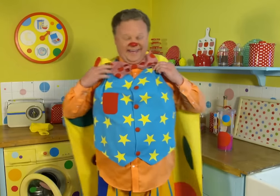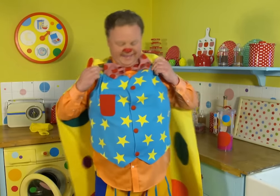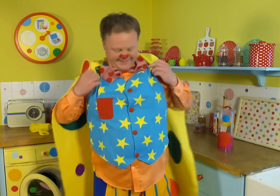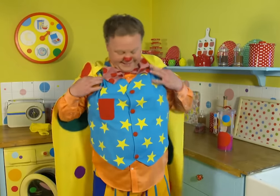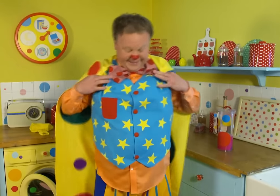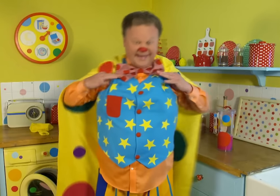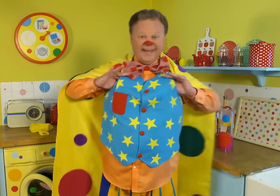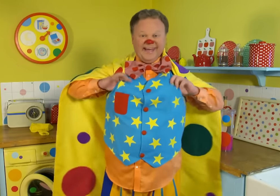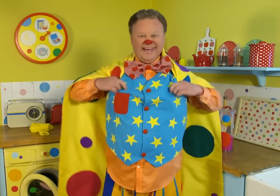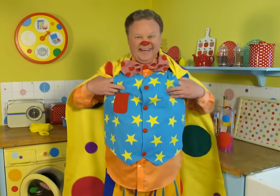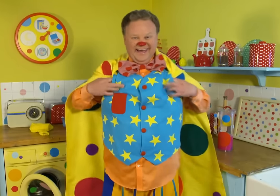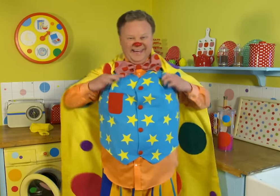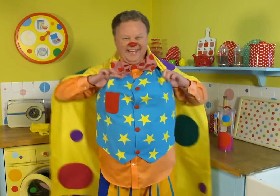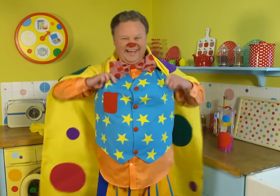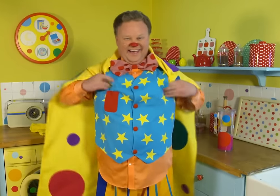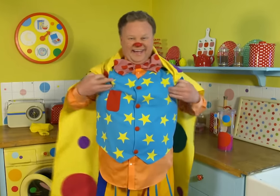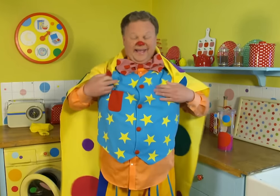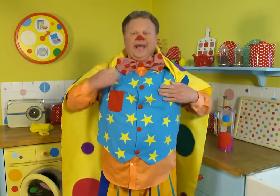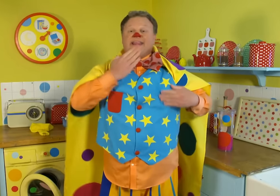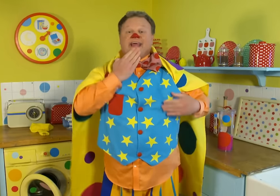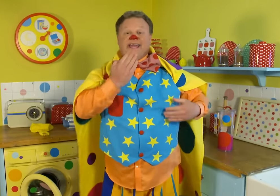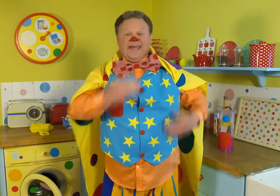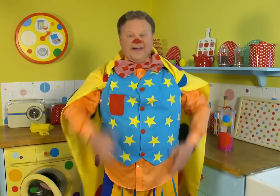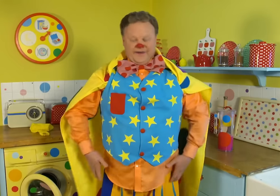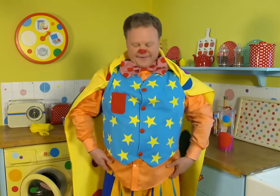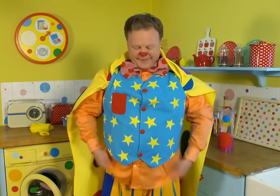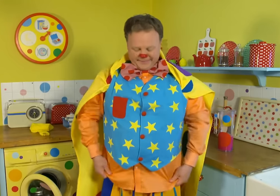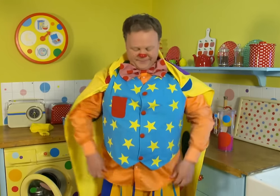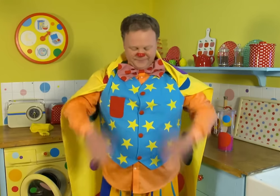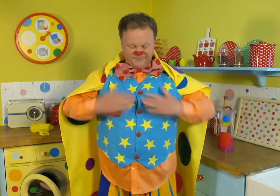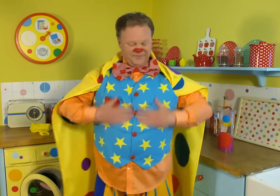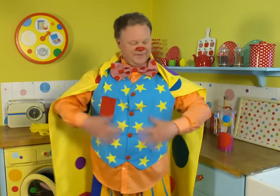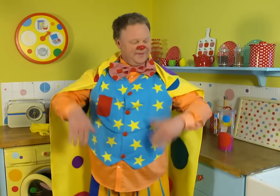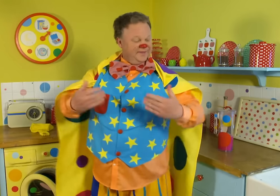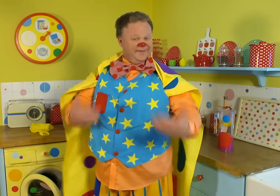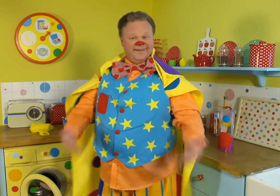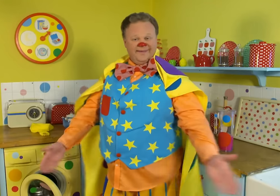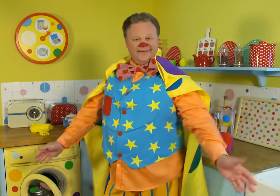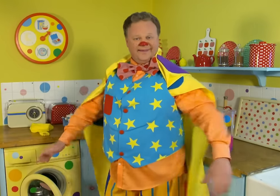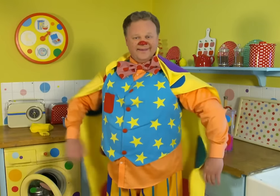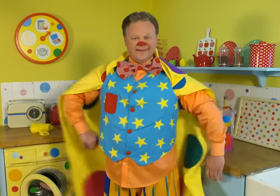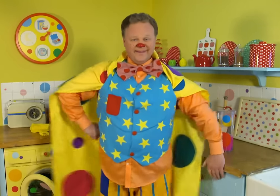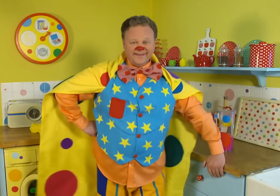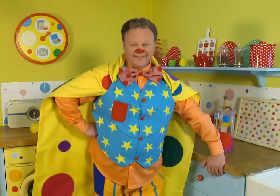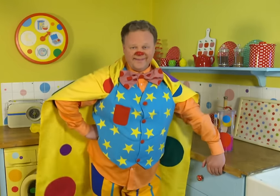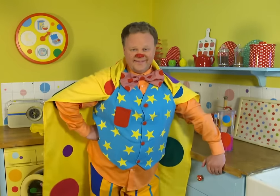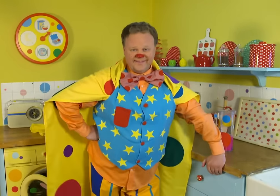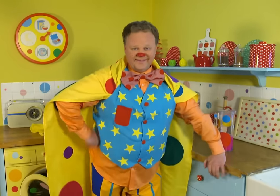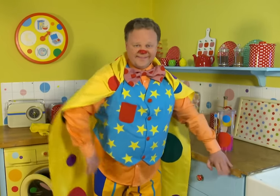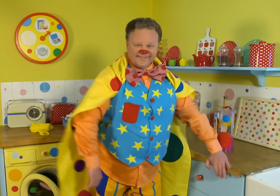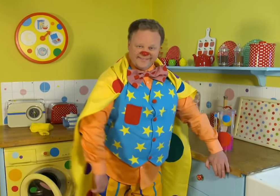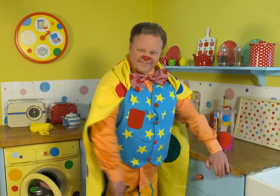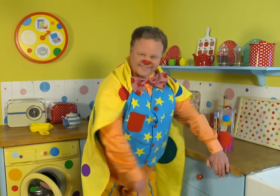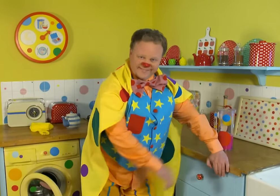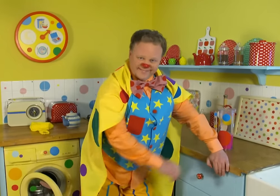That's very clever, Mr. Tumble. Thank you. Before the fashion show, please can you show us the sign for jumper?